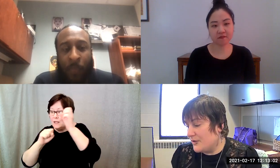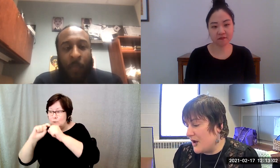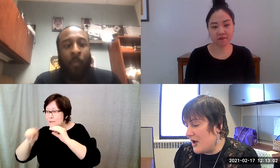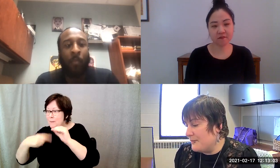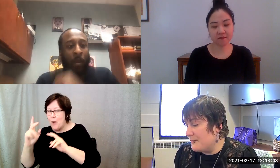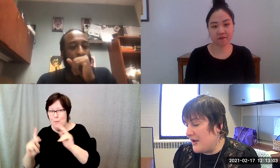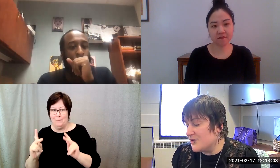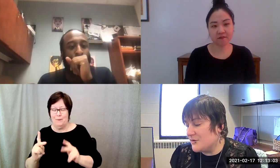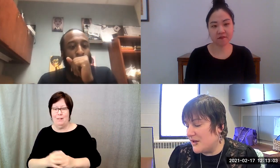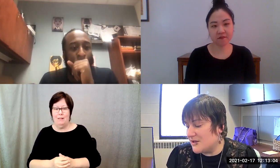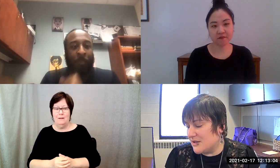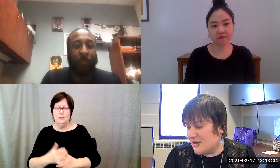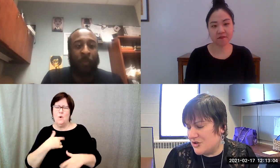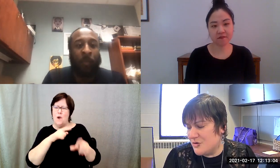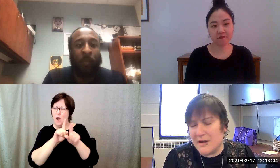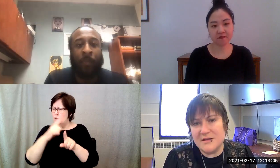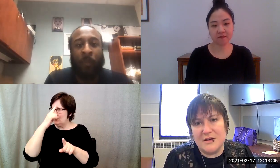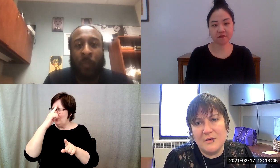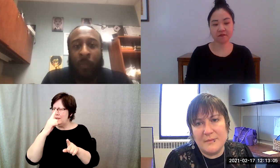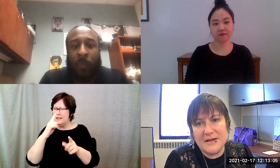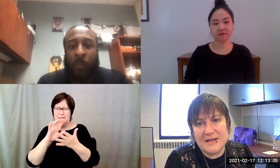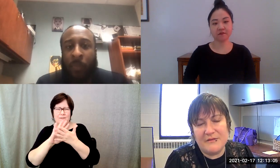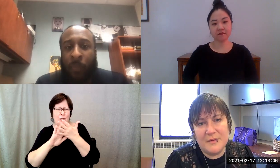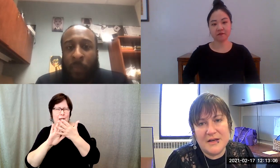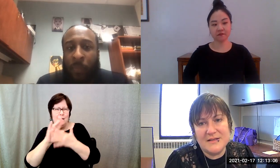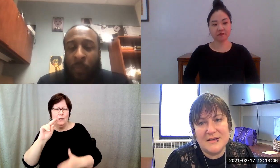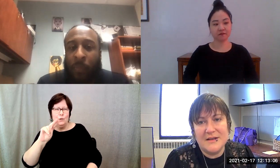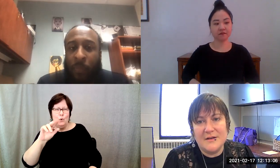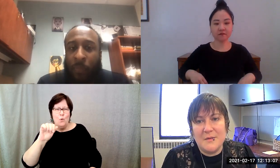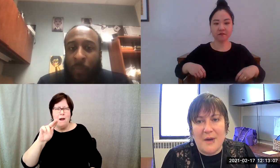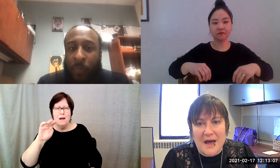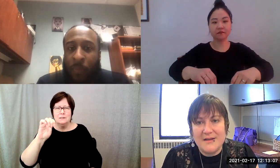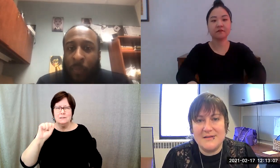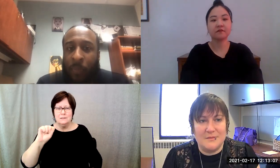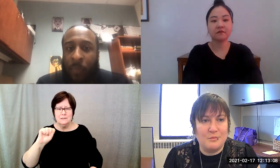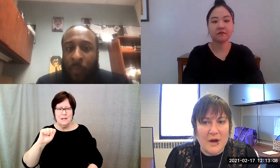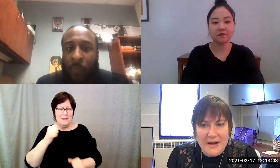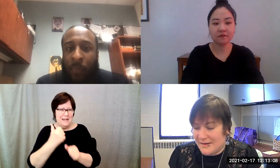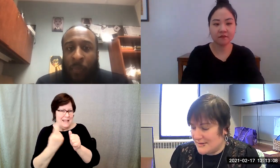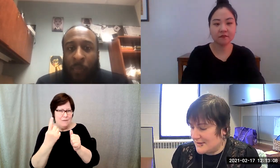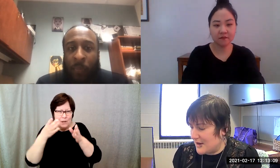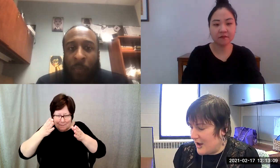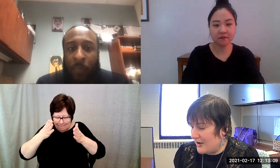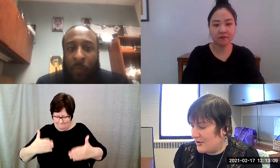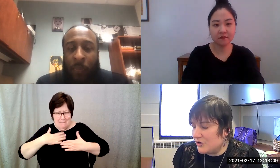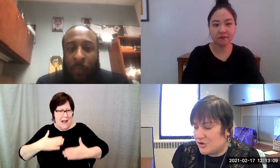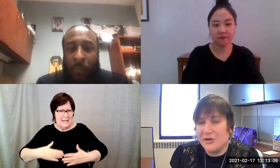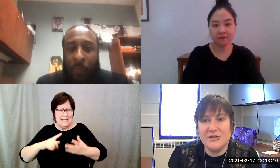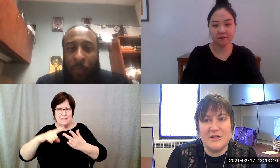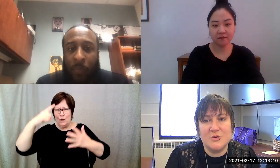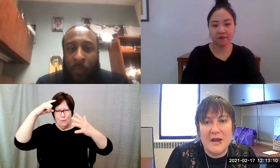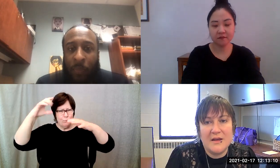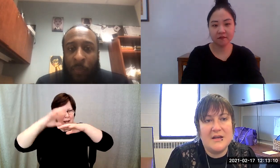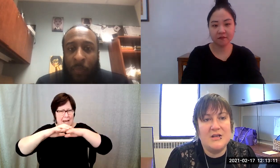So I also think it's nuance. I mean, it's everybody's bodies and brains,